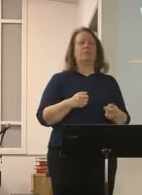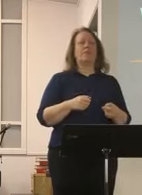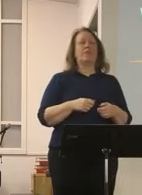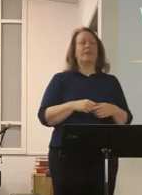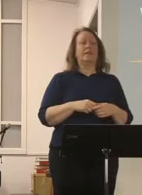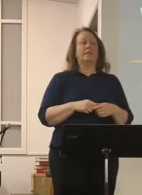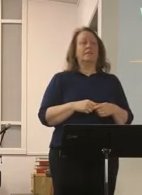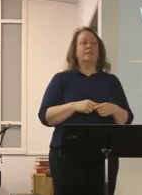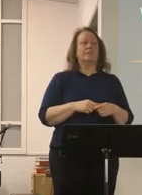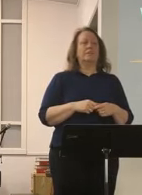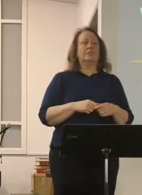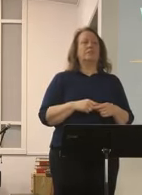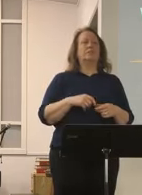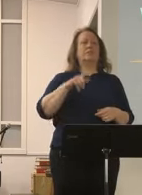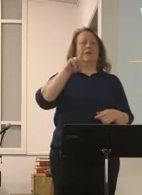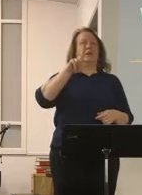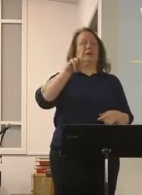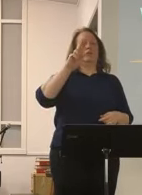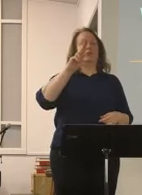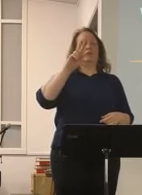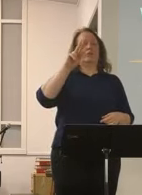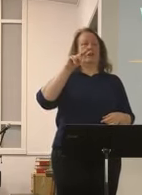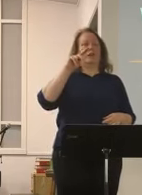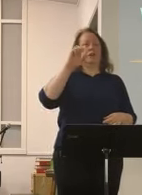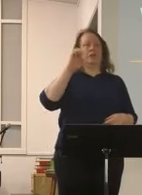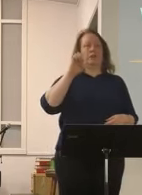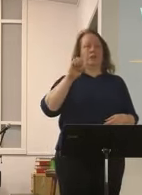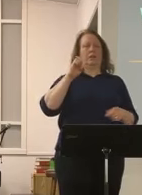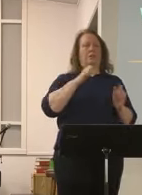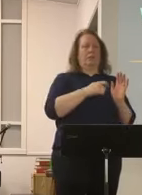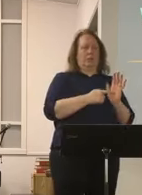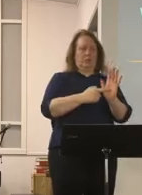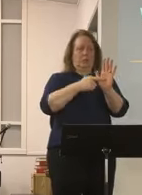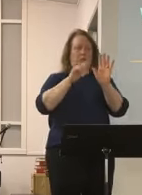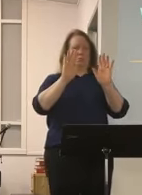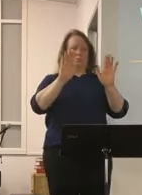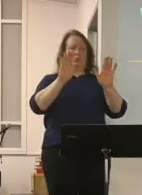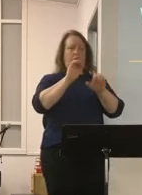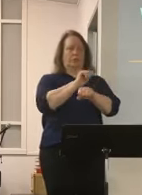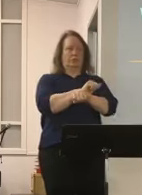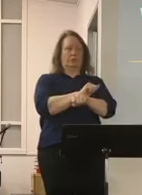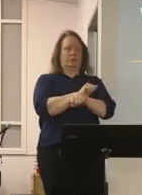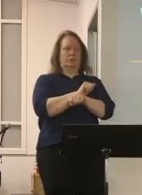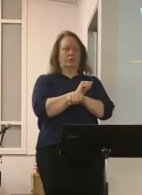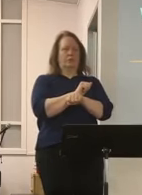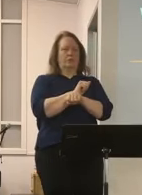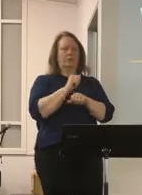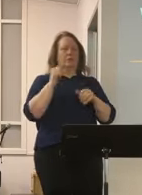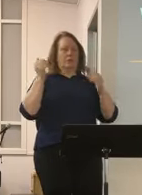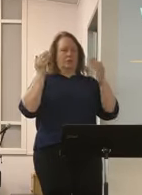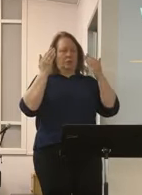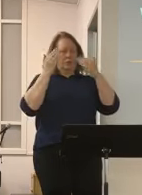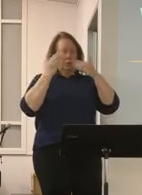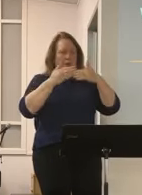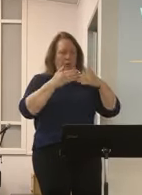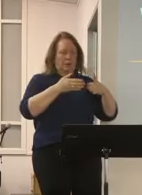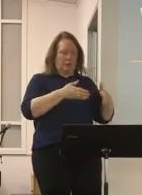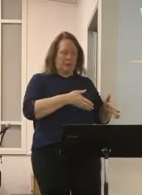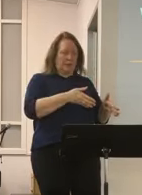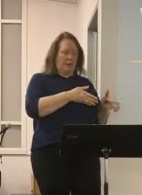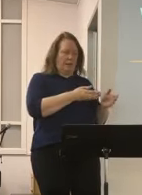story. And so Luke is now going to show this miracle with a darker side of Jesus' ministry,